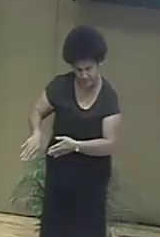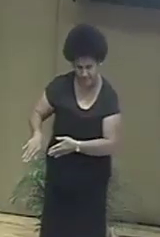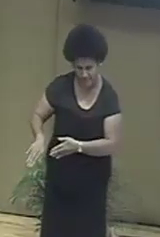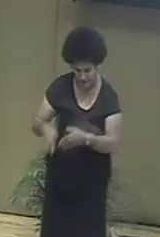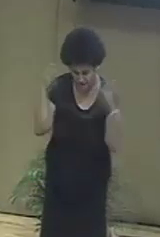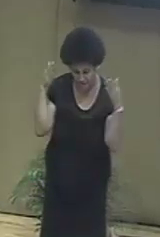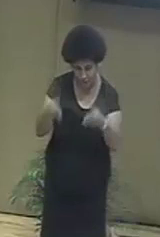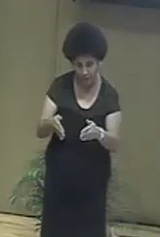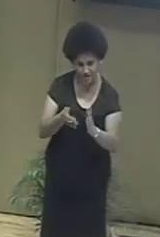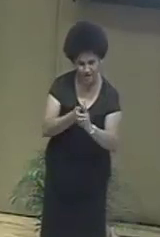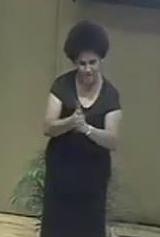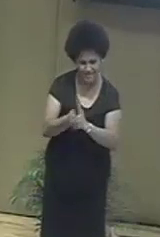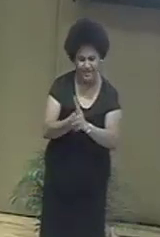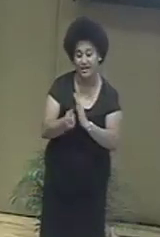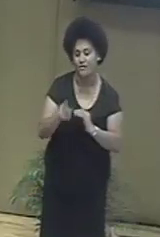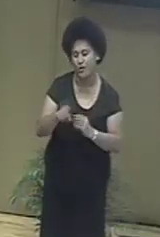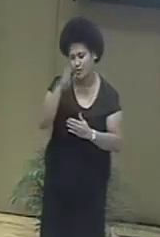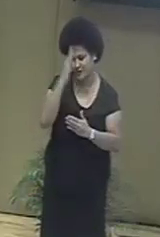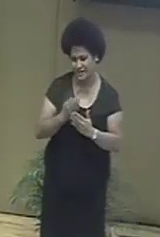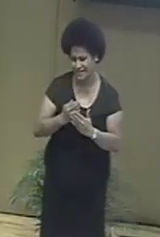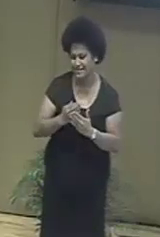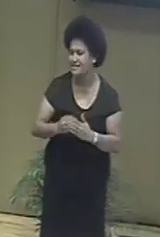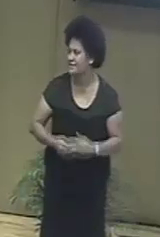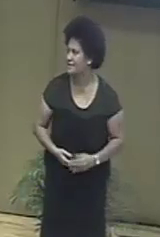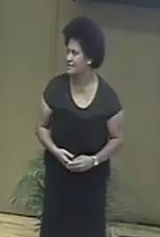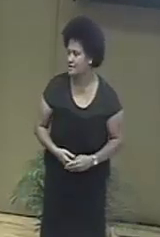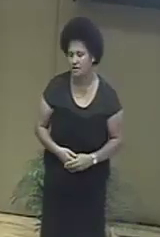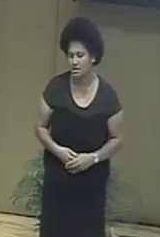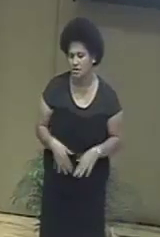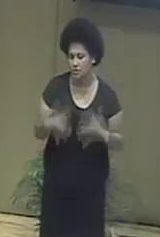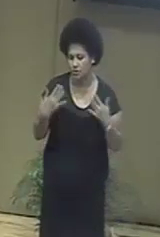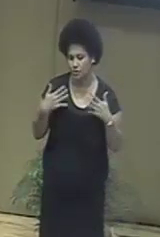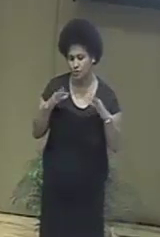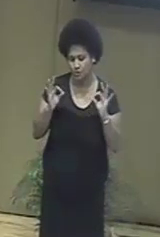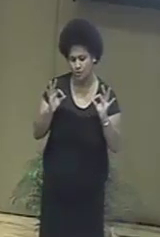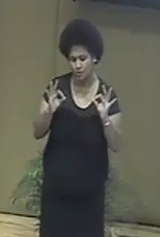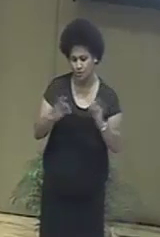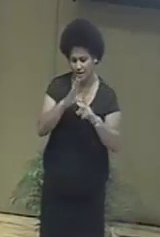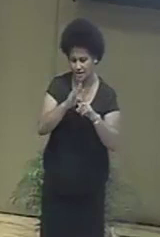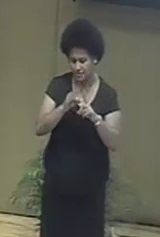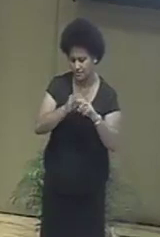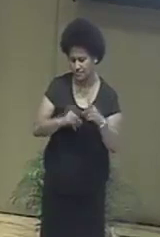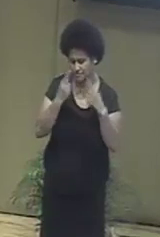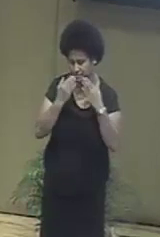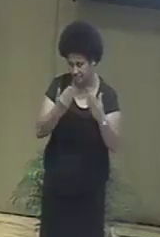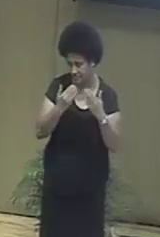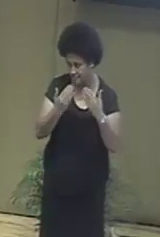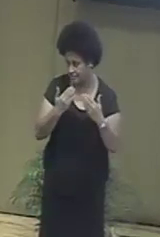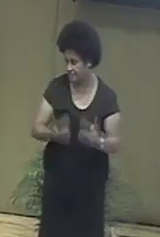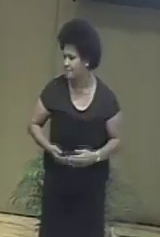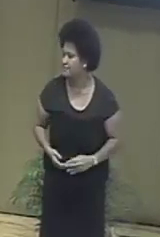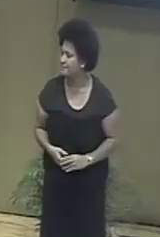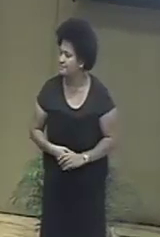to focus more on the ability of the students. And a wonderful, wonderful example of that, so thank you.